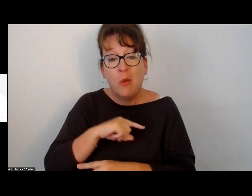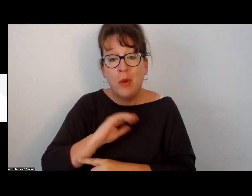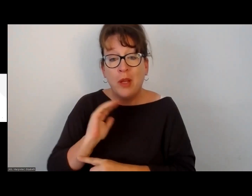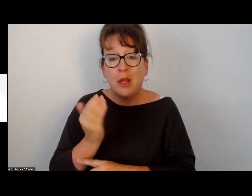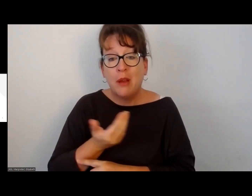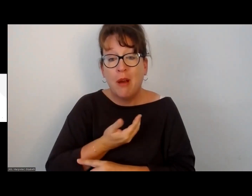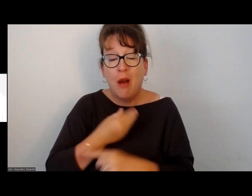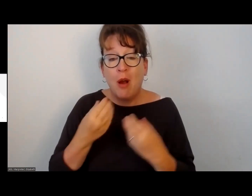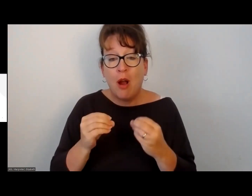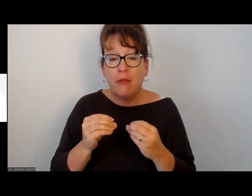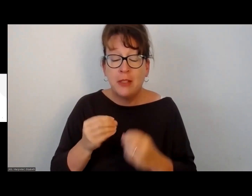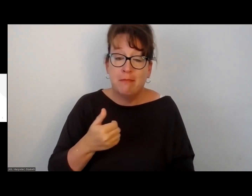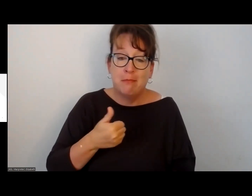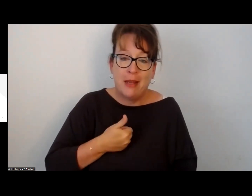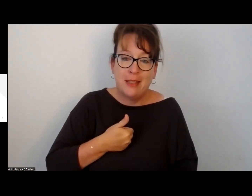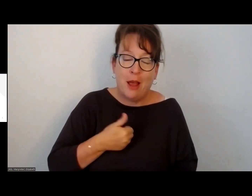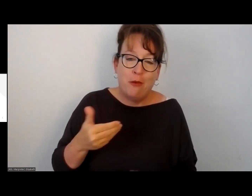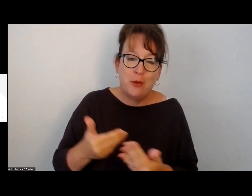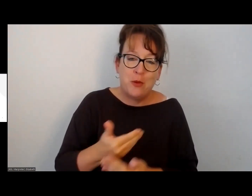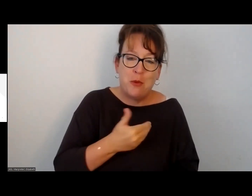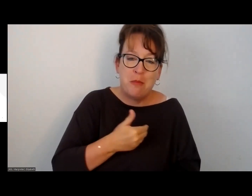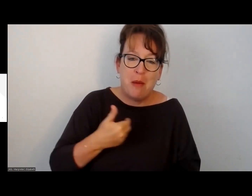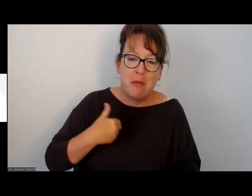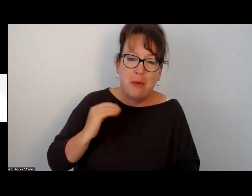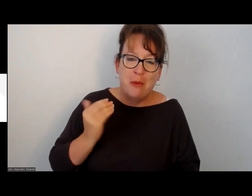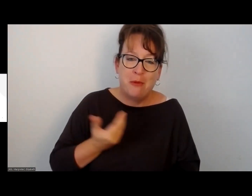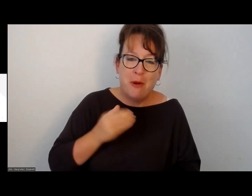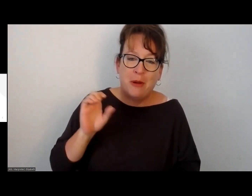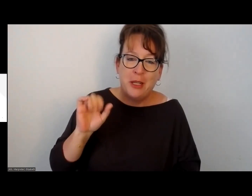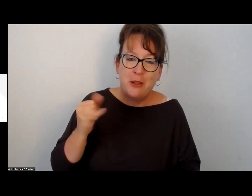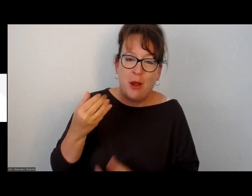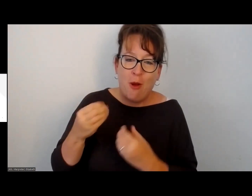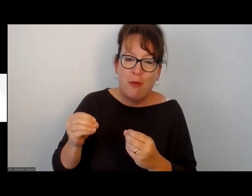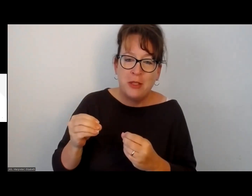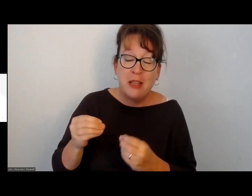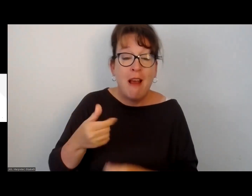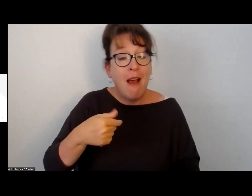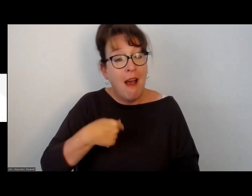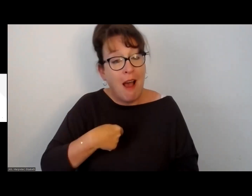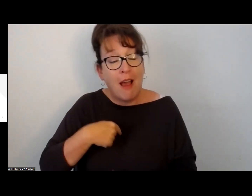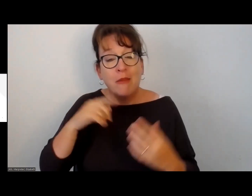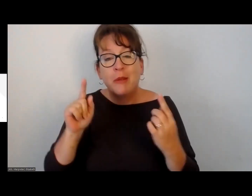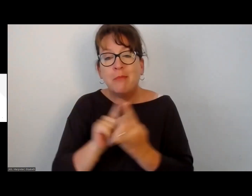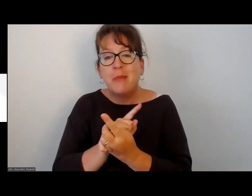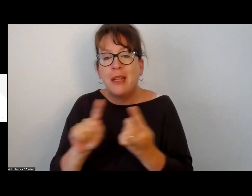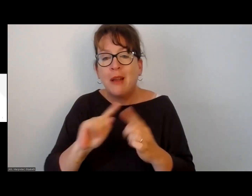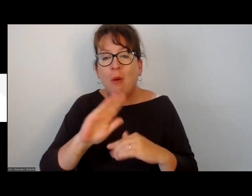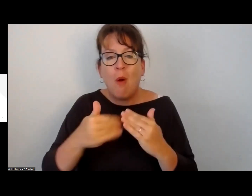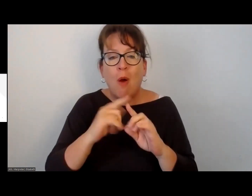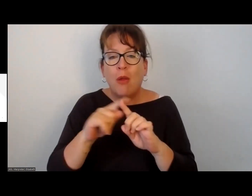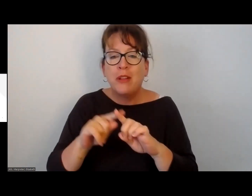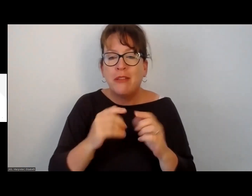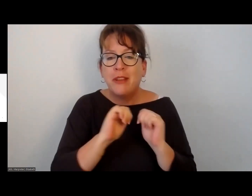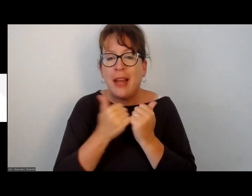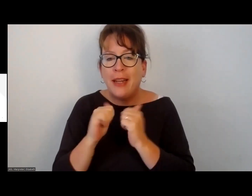because I'm the newest member of our EJ office, sort of getting to know all of, the agencies and the different buckets of work and the different ways